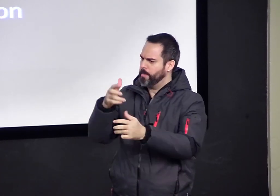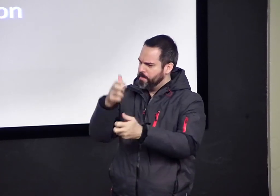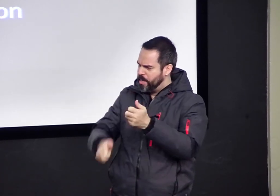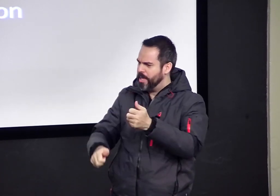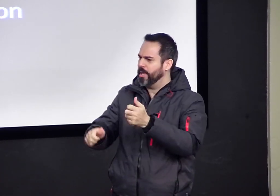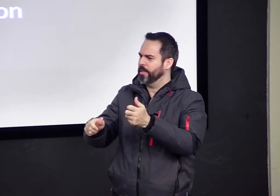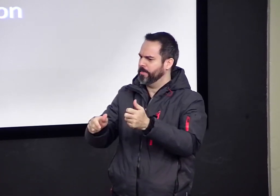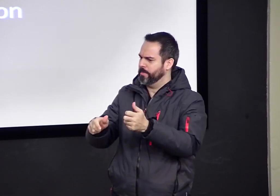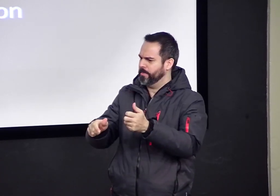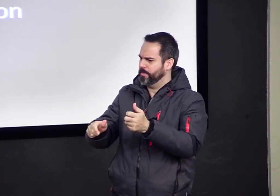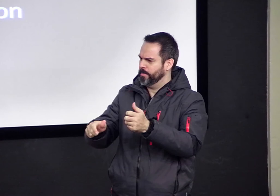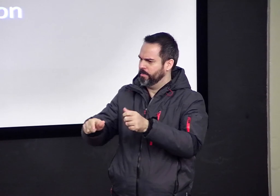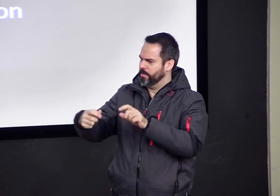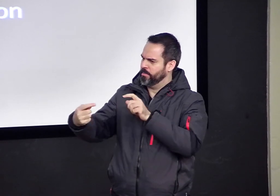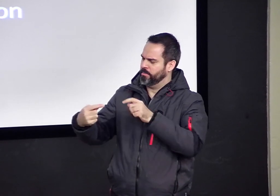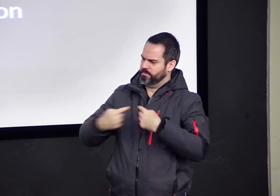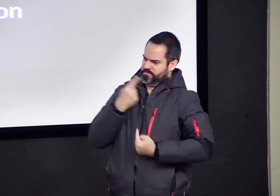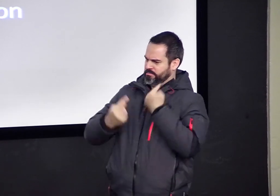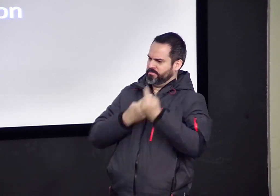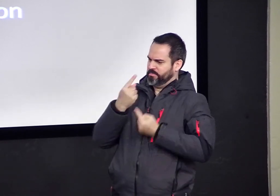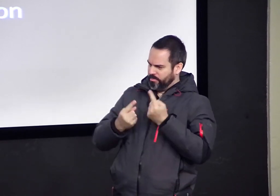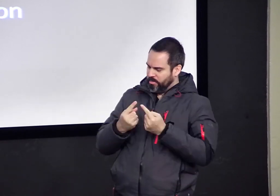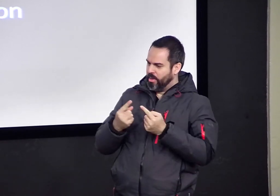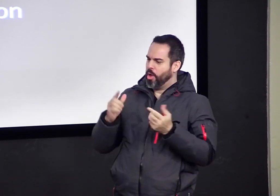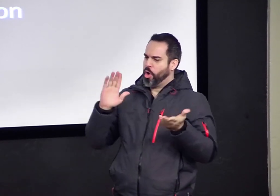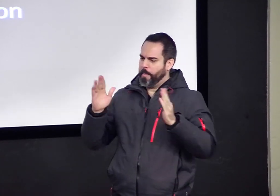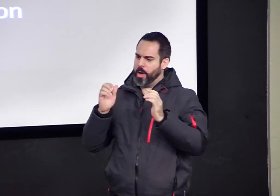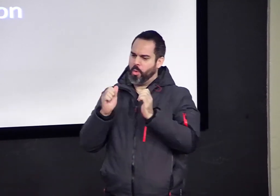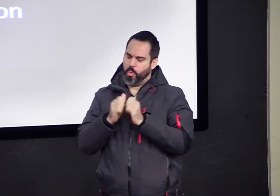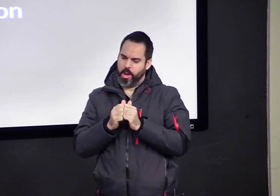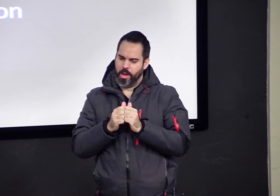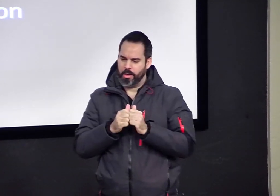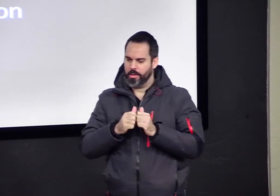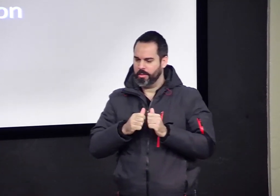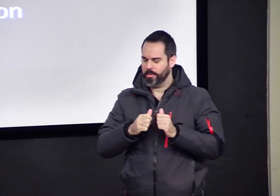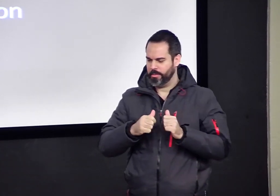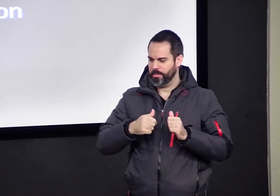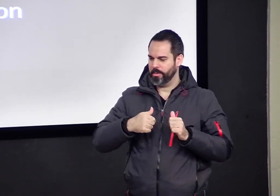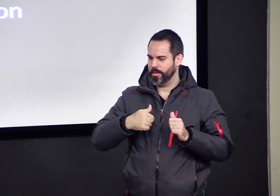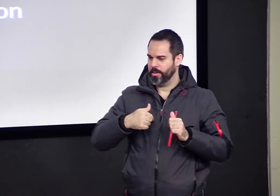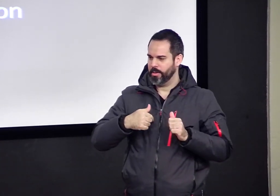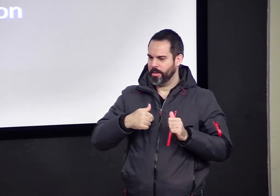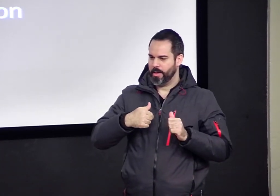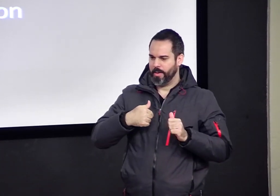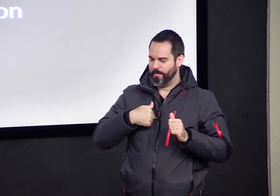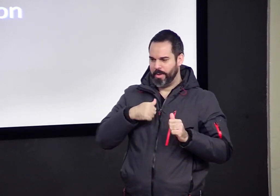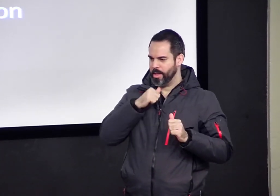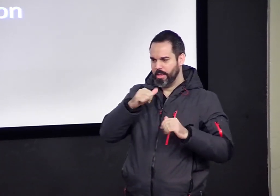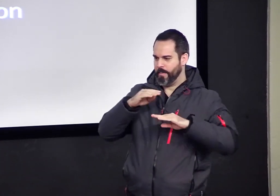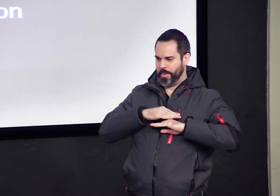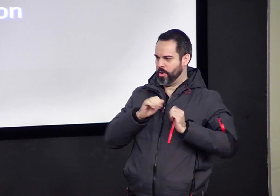look at when a person is actually being abusive to an interpreter, compared